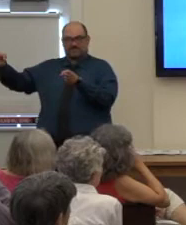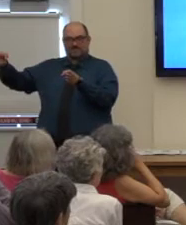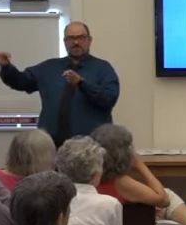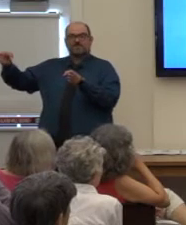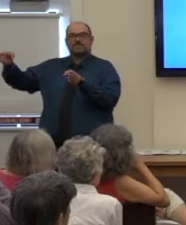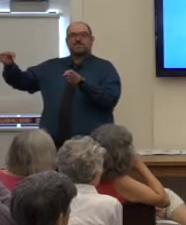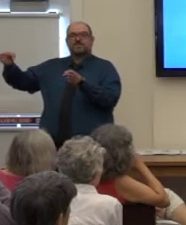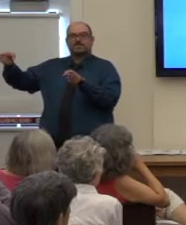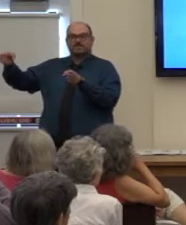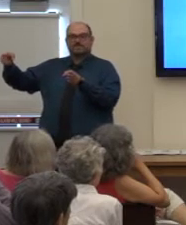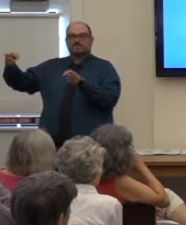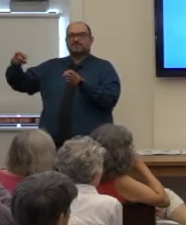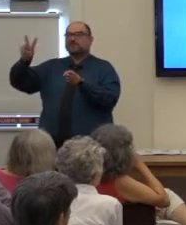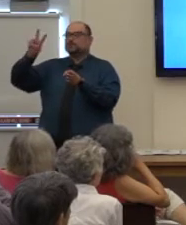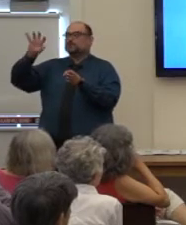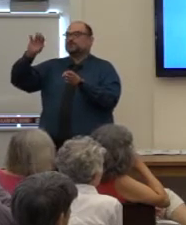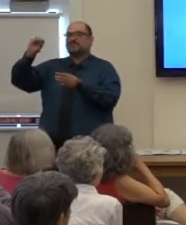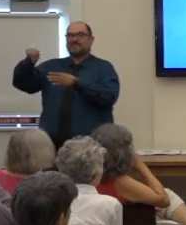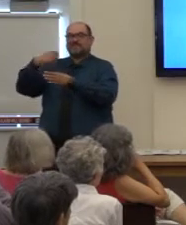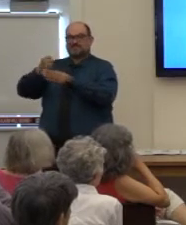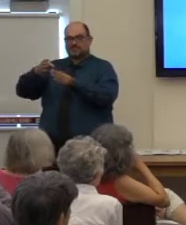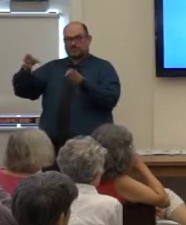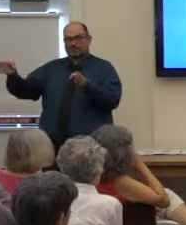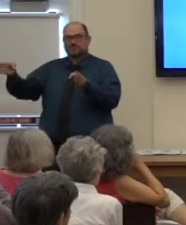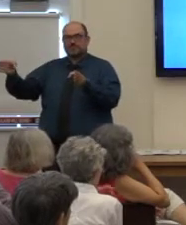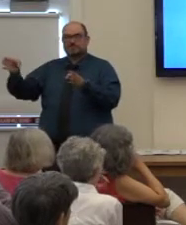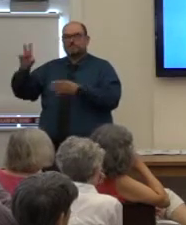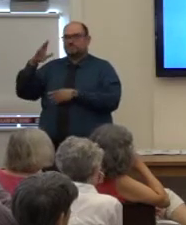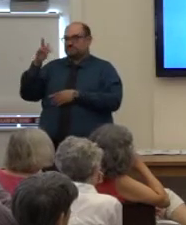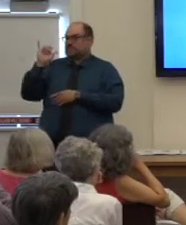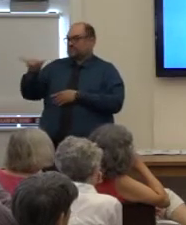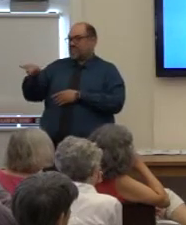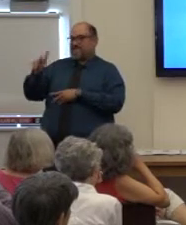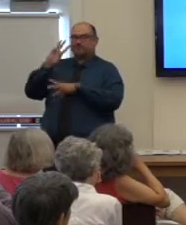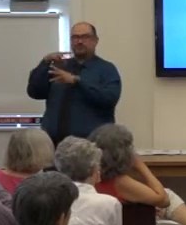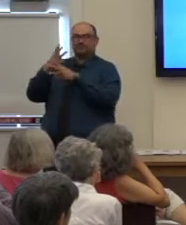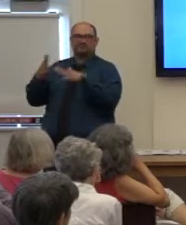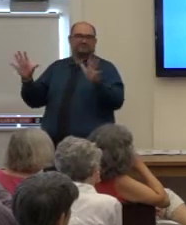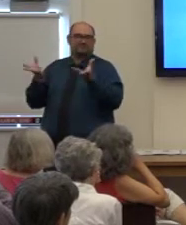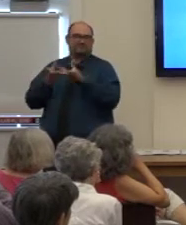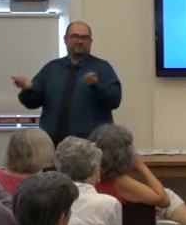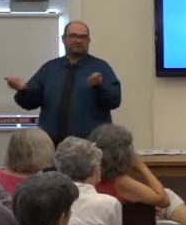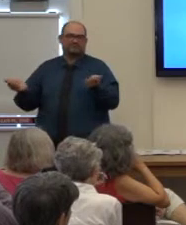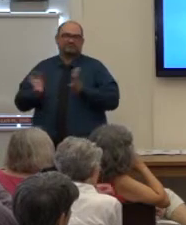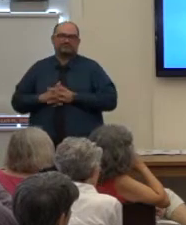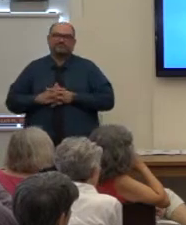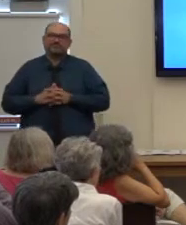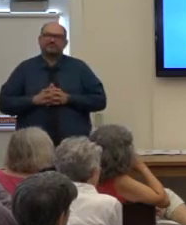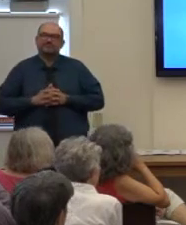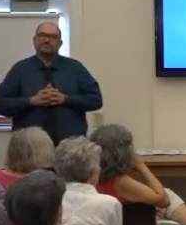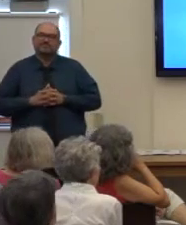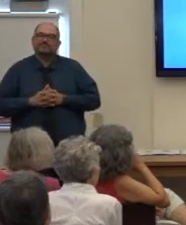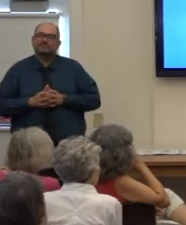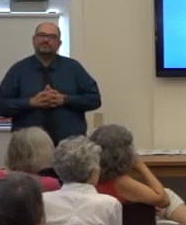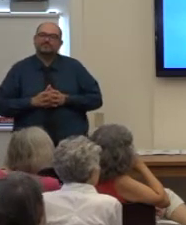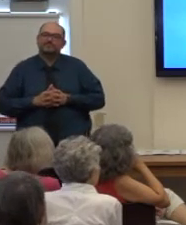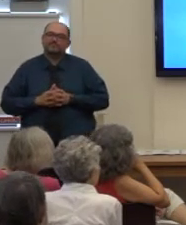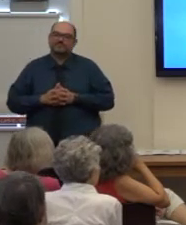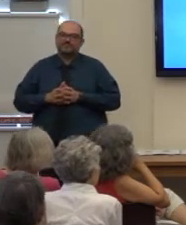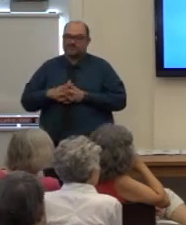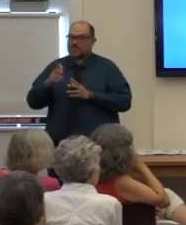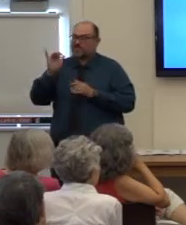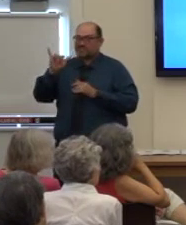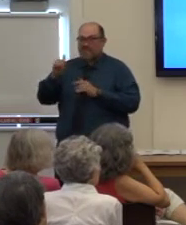Cove, had passed, and with it, except in memory, had passed the Chilmark